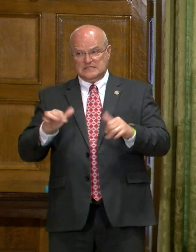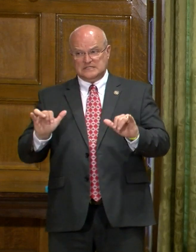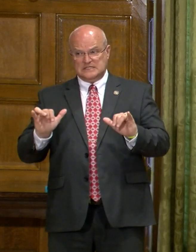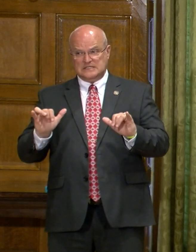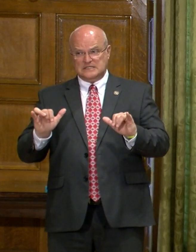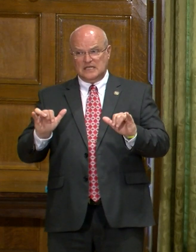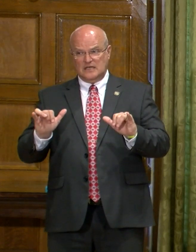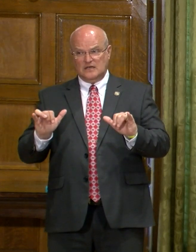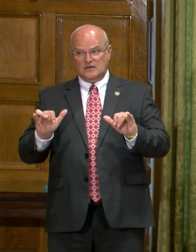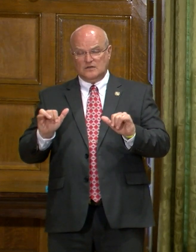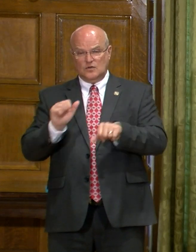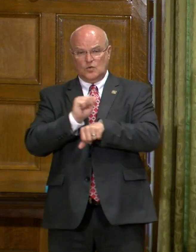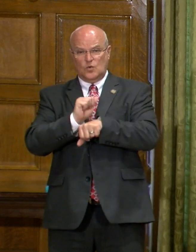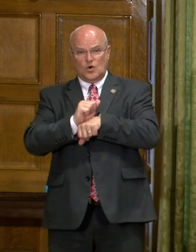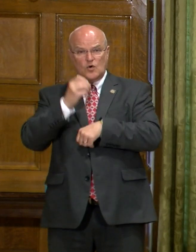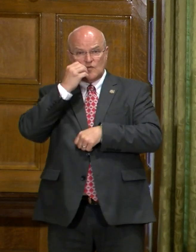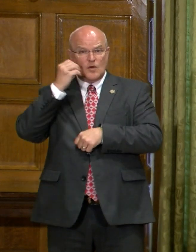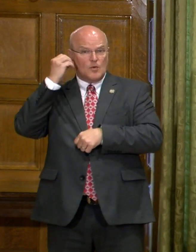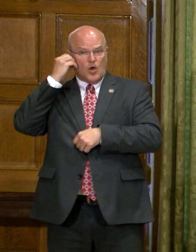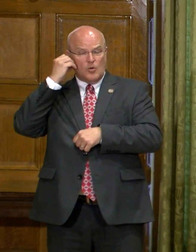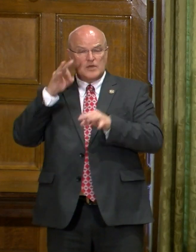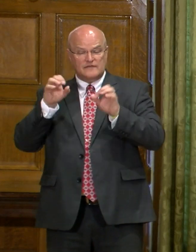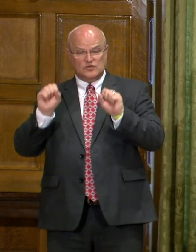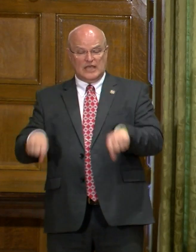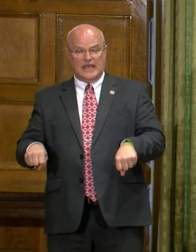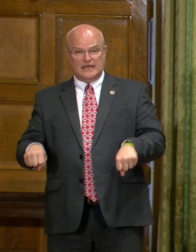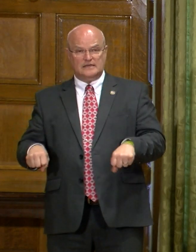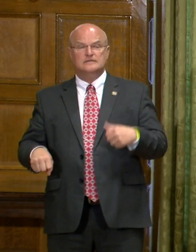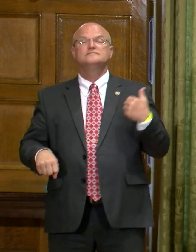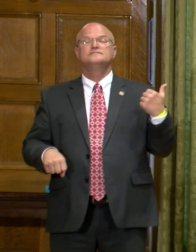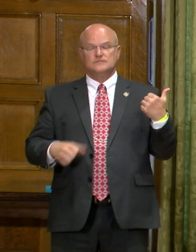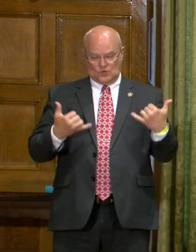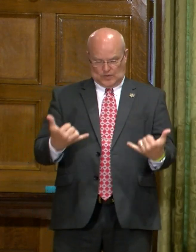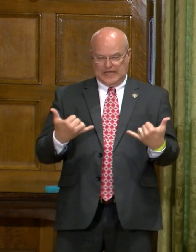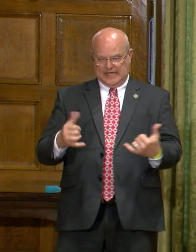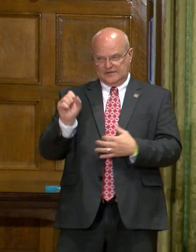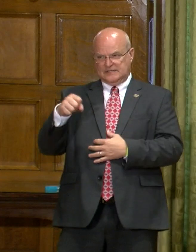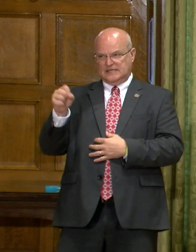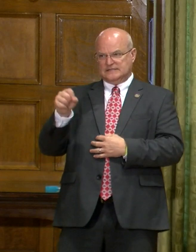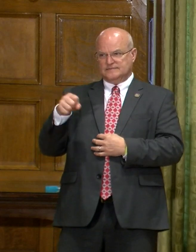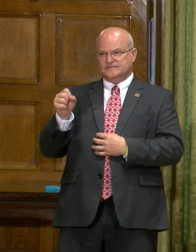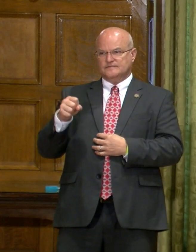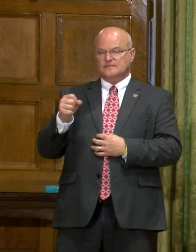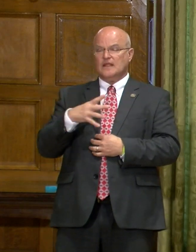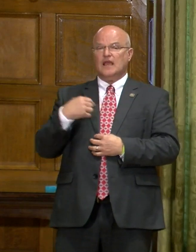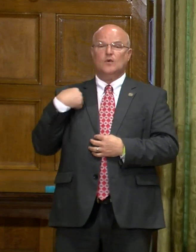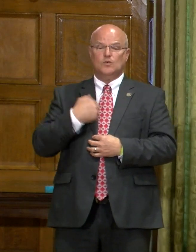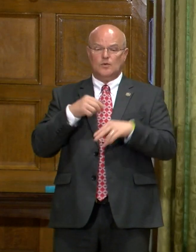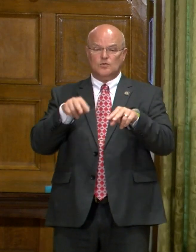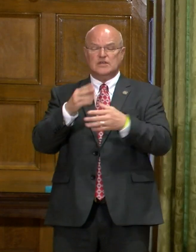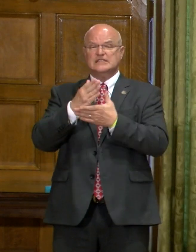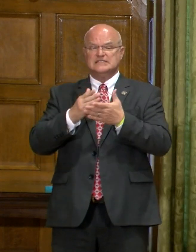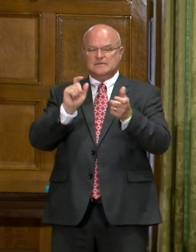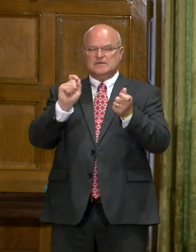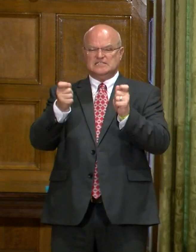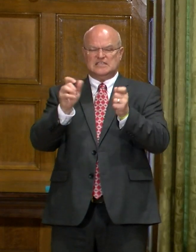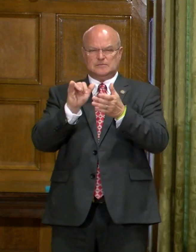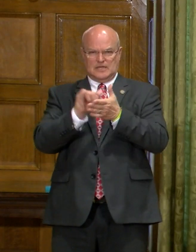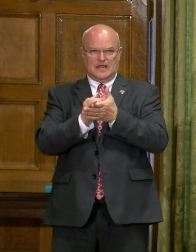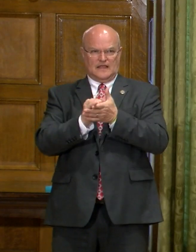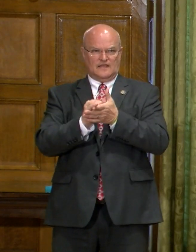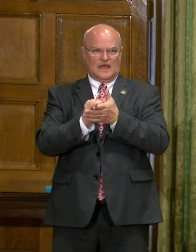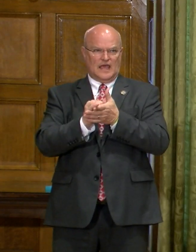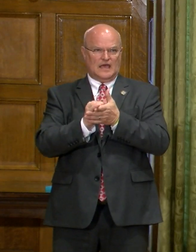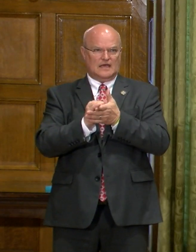Is it still pretty much you should work from home if you are able to do that? It is at this moment, and we'll look at some adjustment to